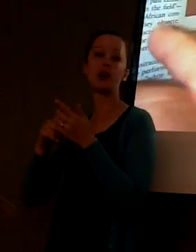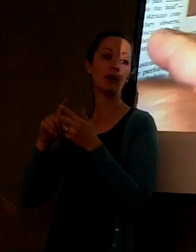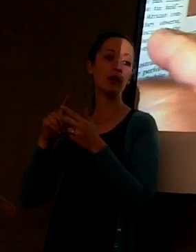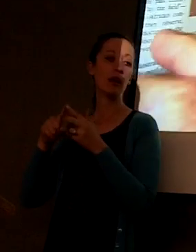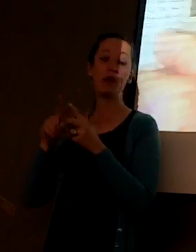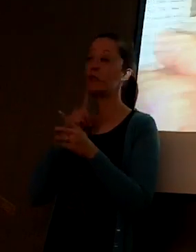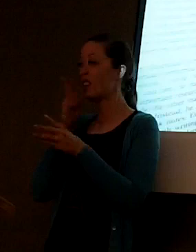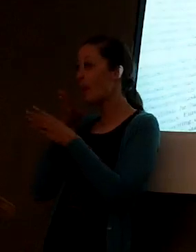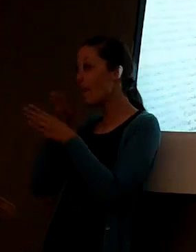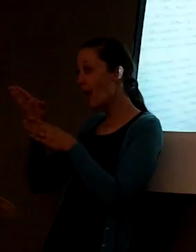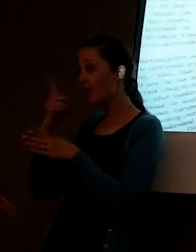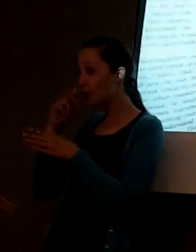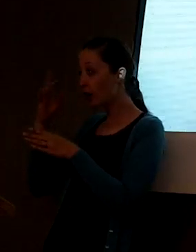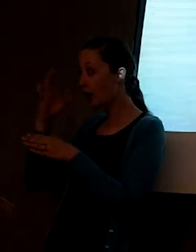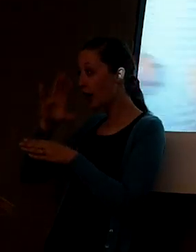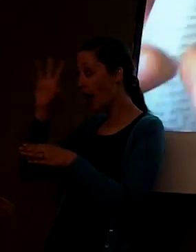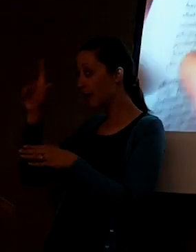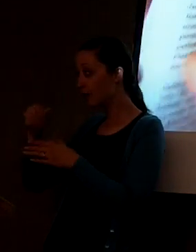of African art?